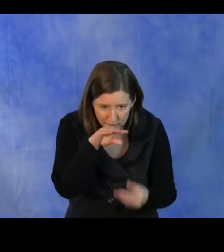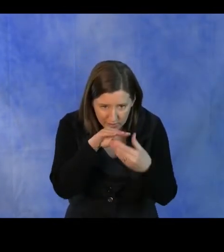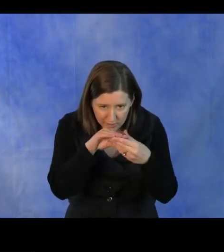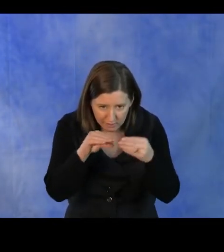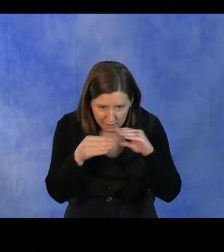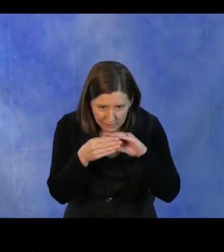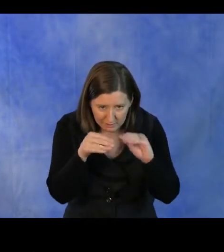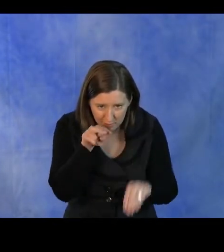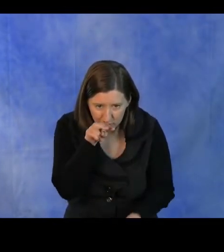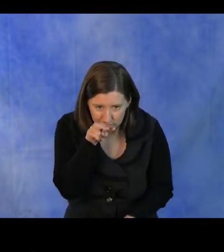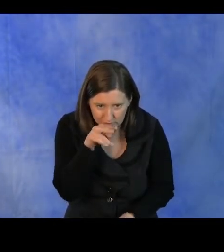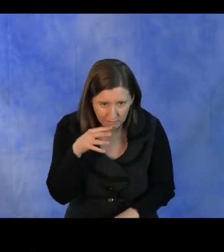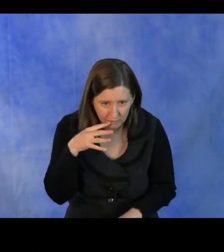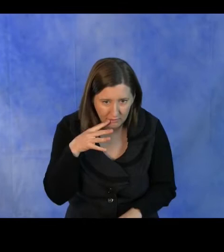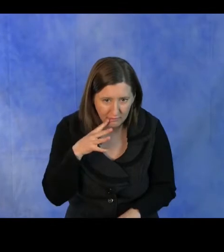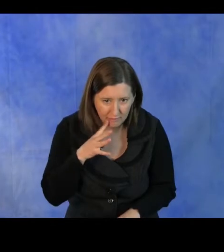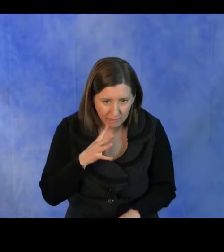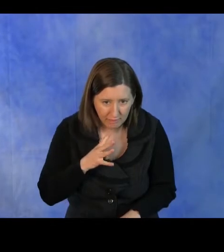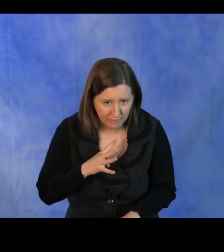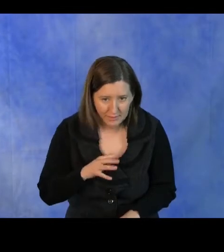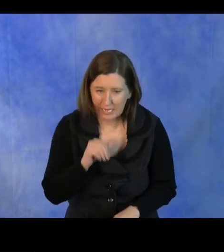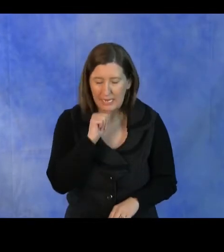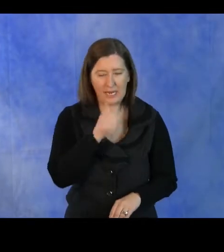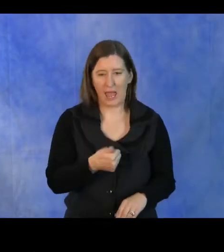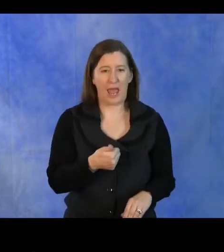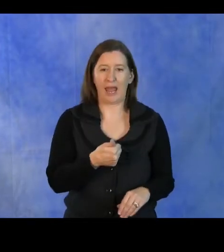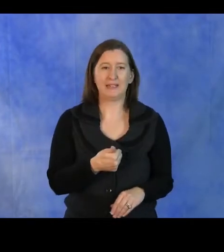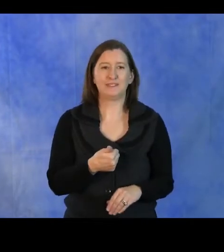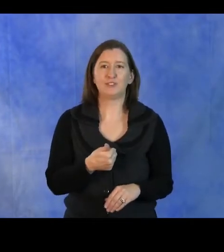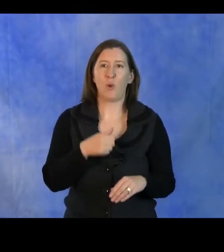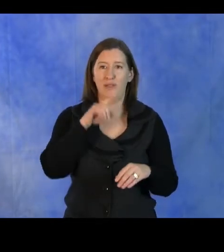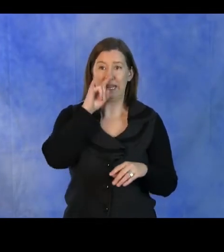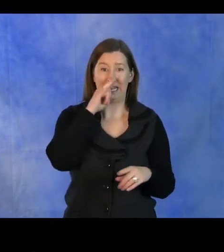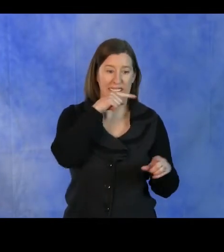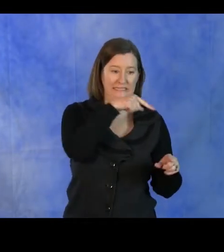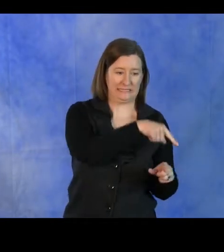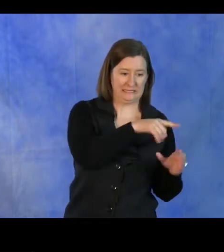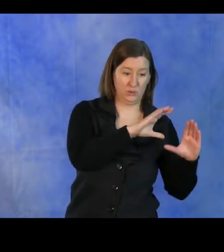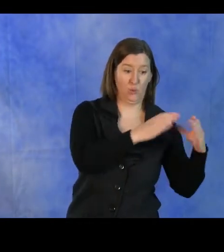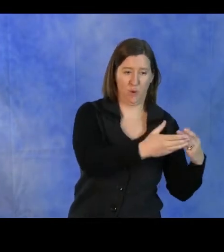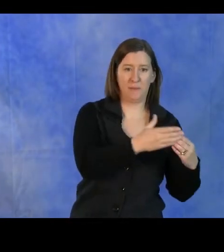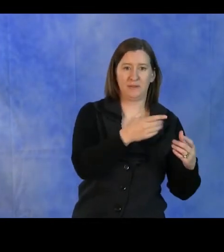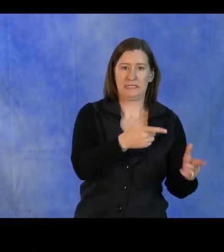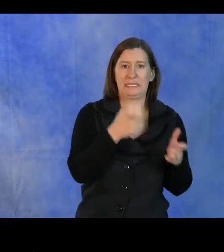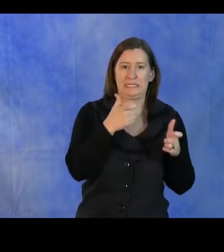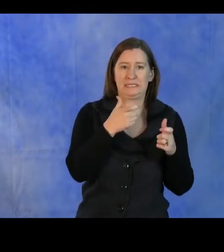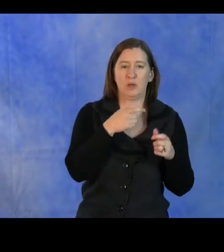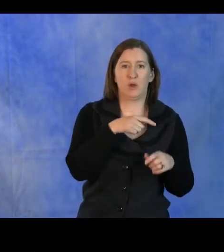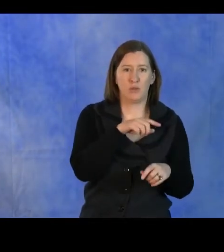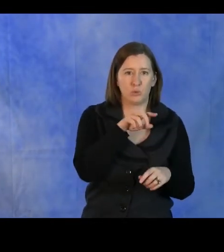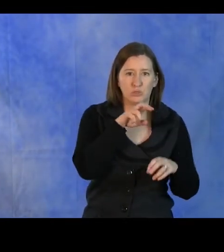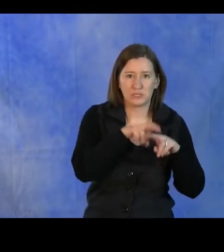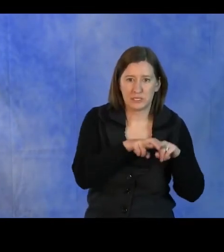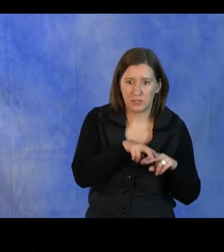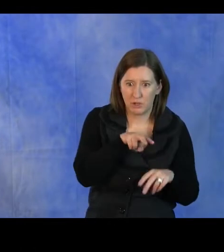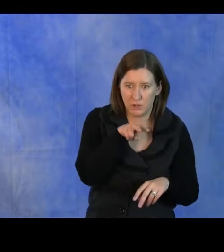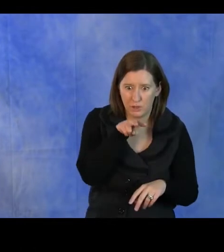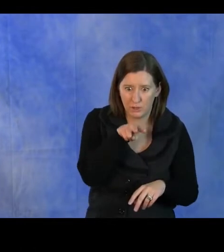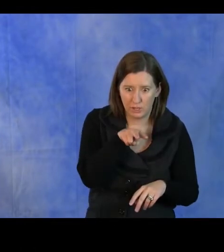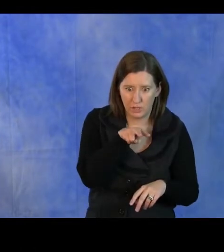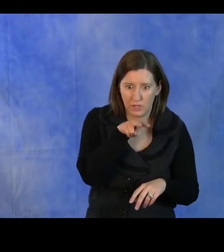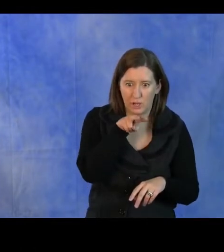not sitting there staring at the marshmallow, drooling over it. The kids in the group